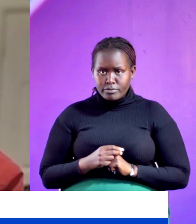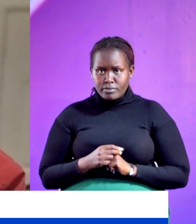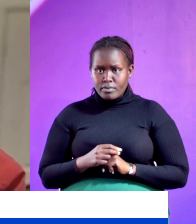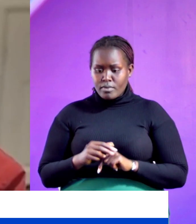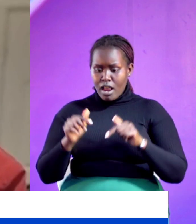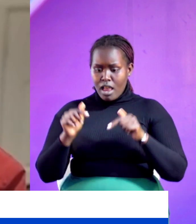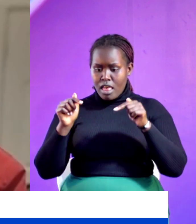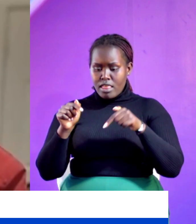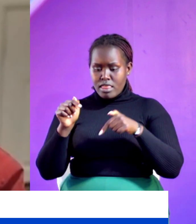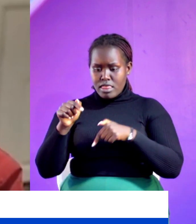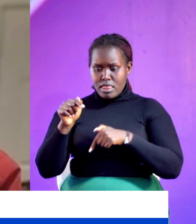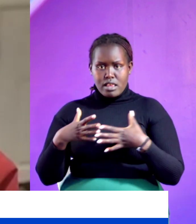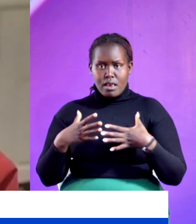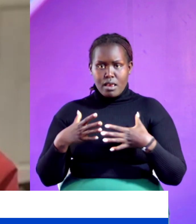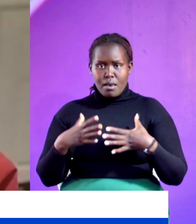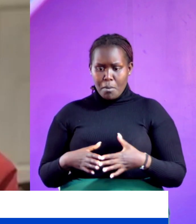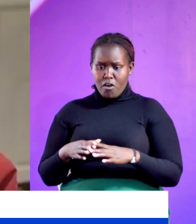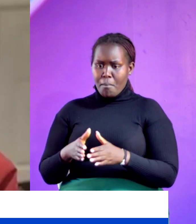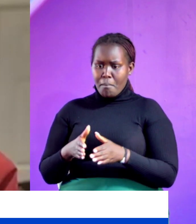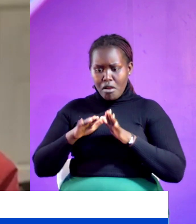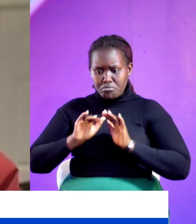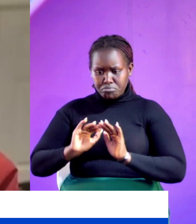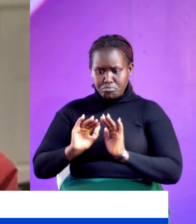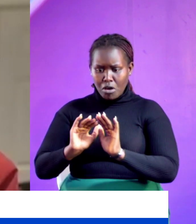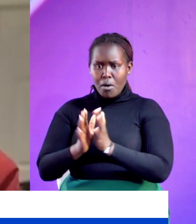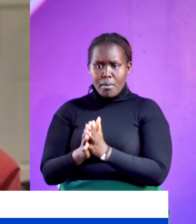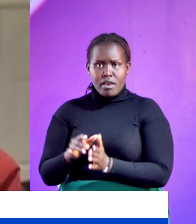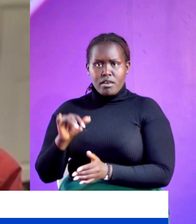These people have been incited by Rigiji and Uhuru.